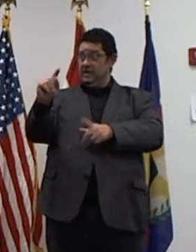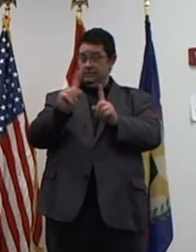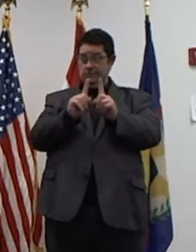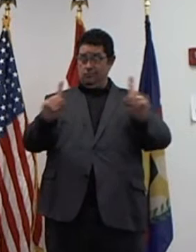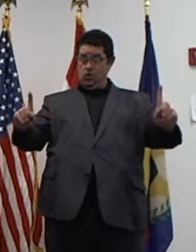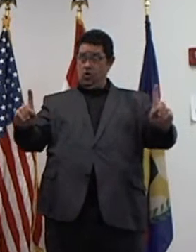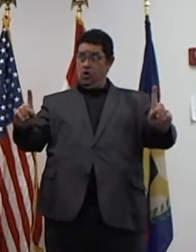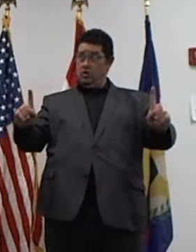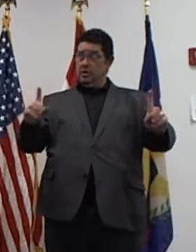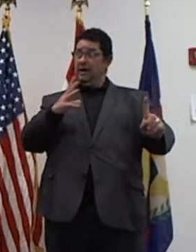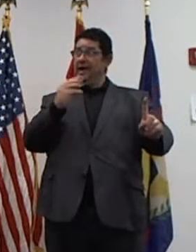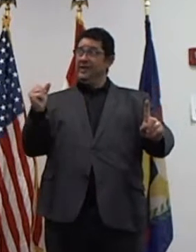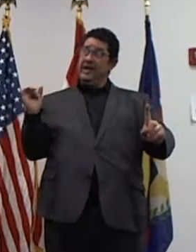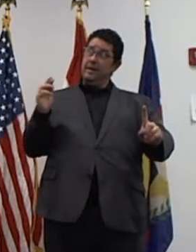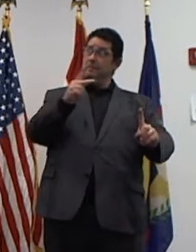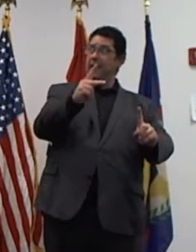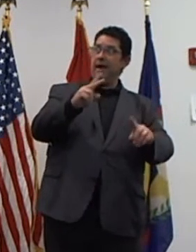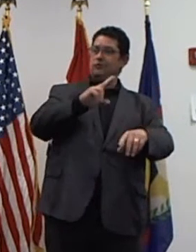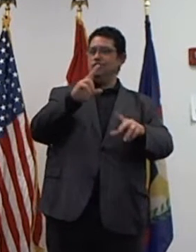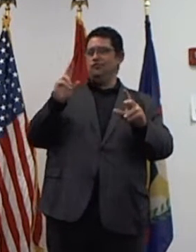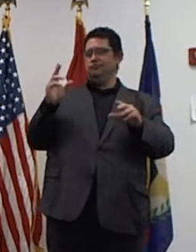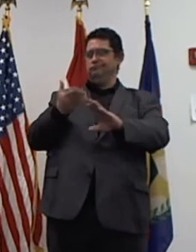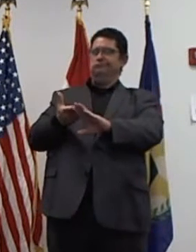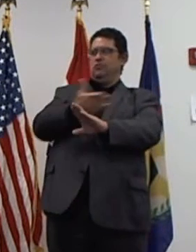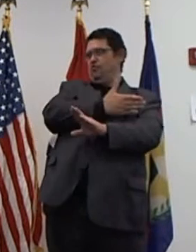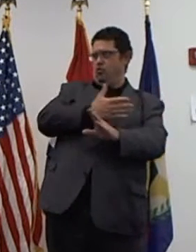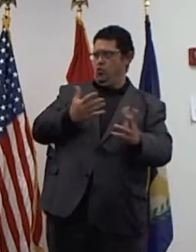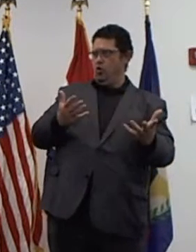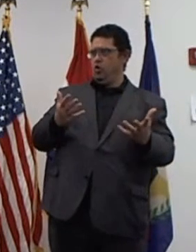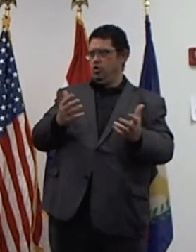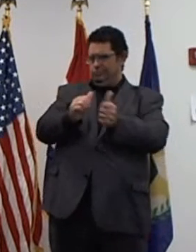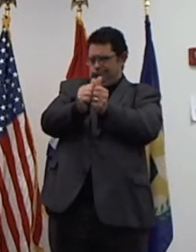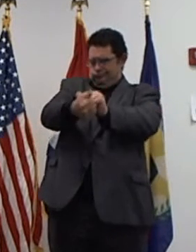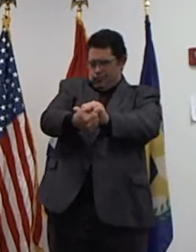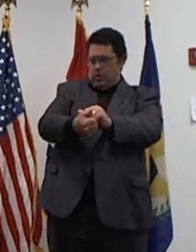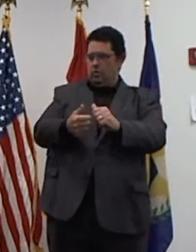original capacity, which was much more crowded. Mm-hmm. But let's get to 50% and